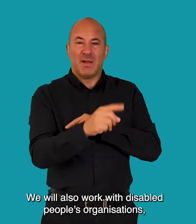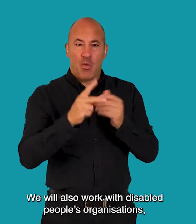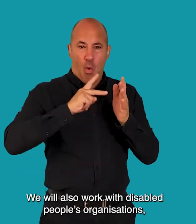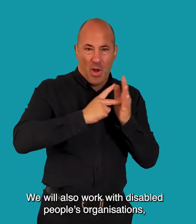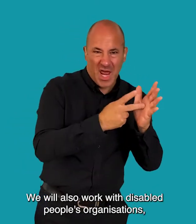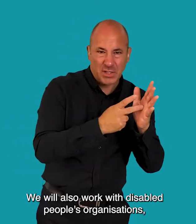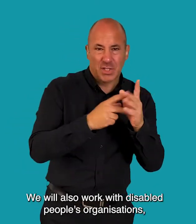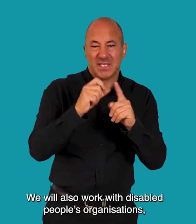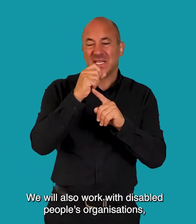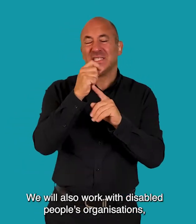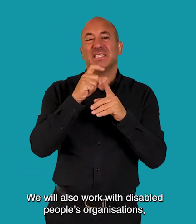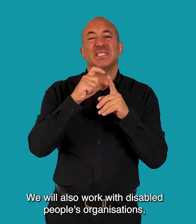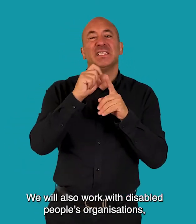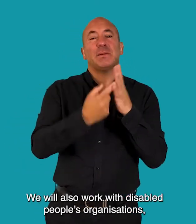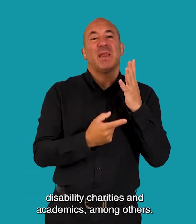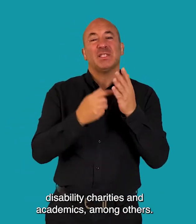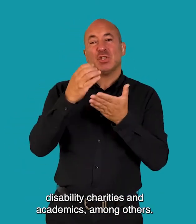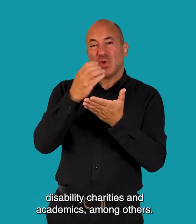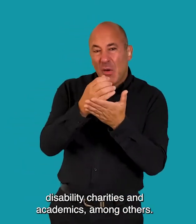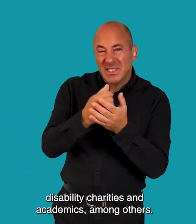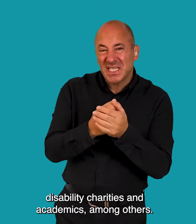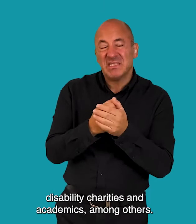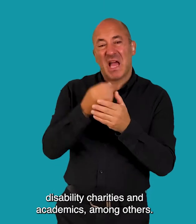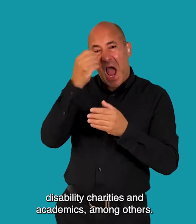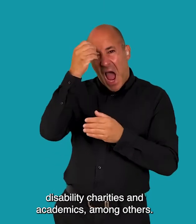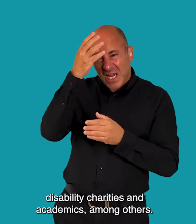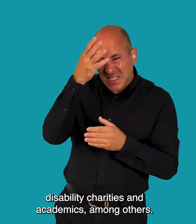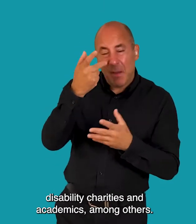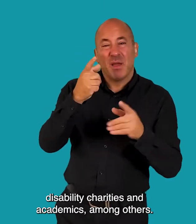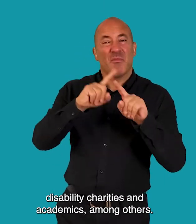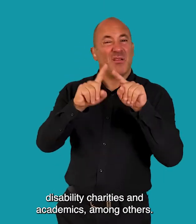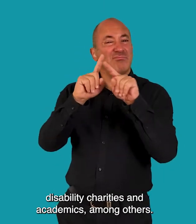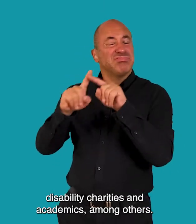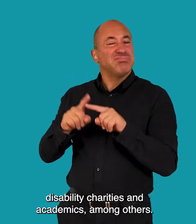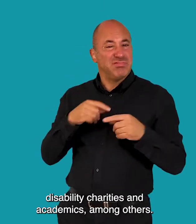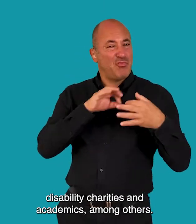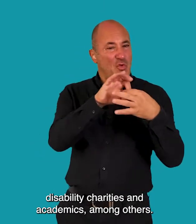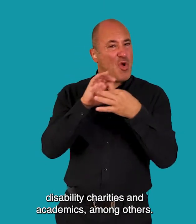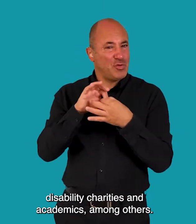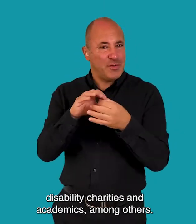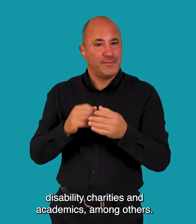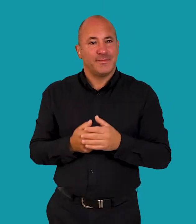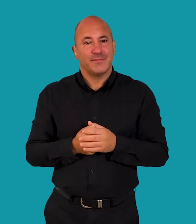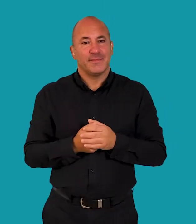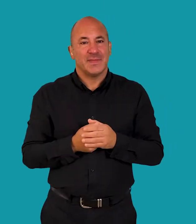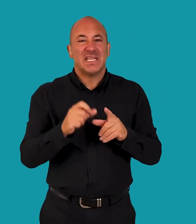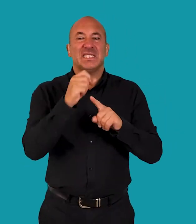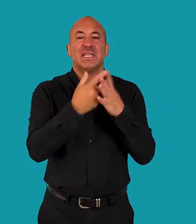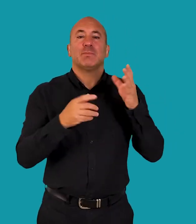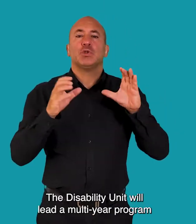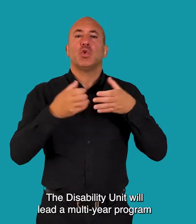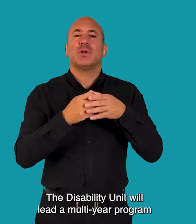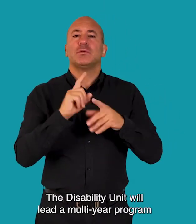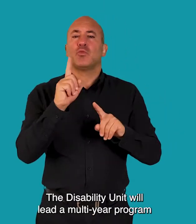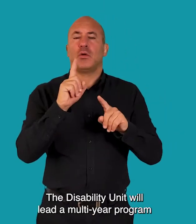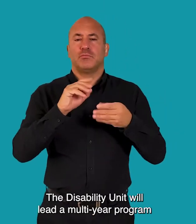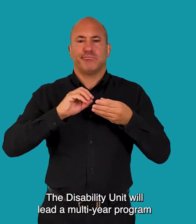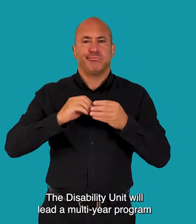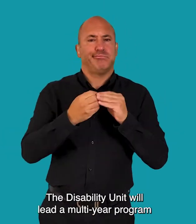people's organisations, disability charities and academics, among others. The Disability Unit will